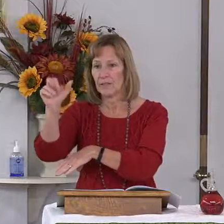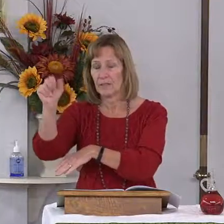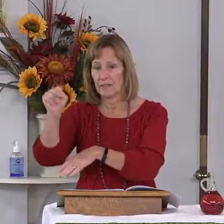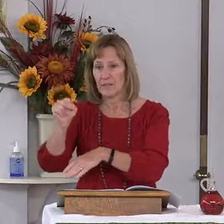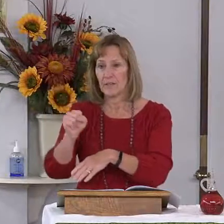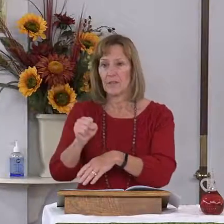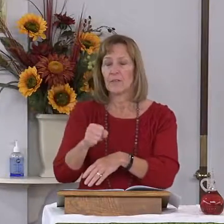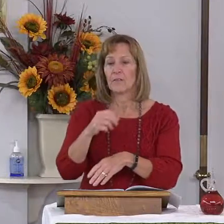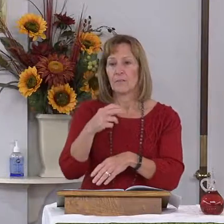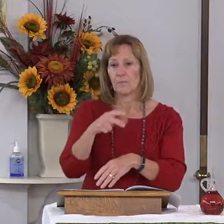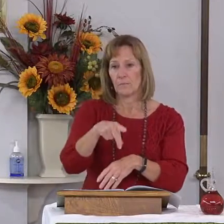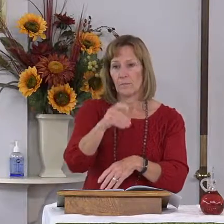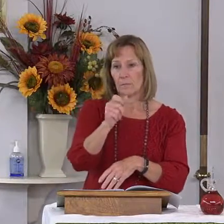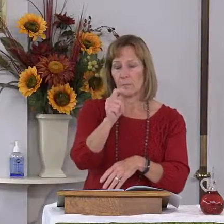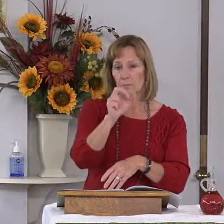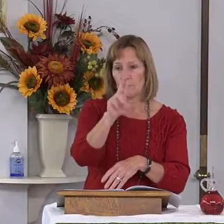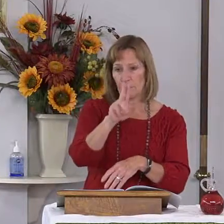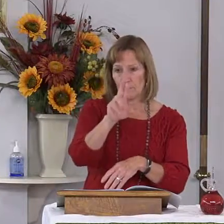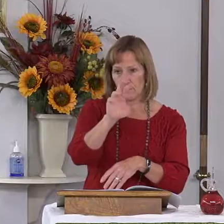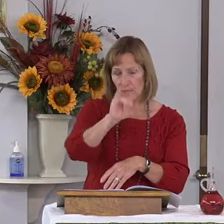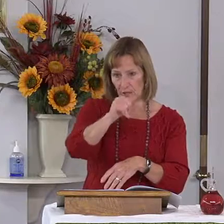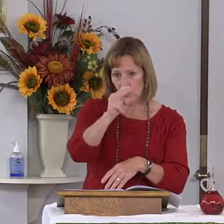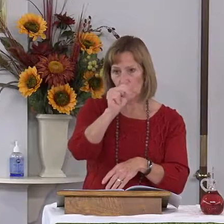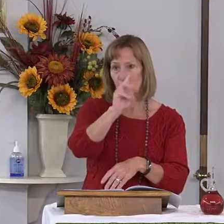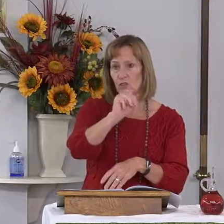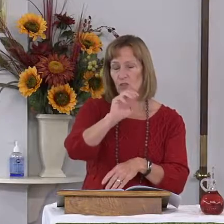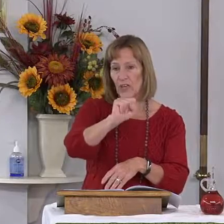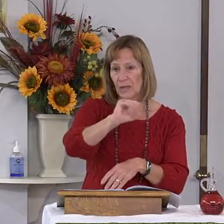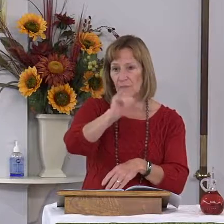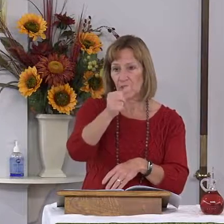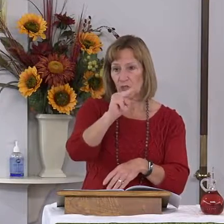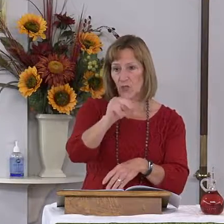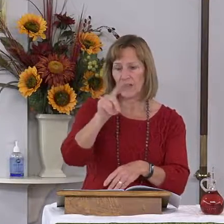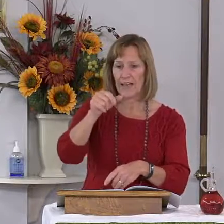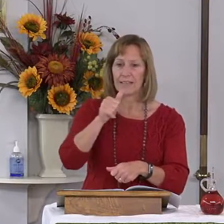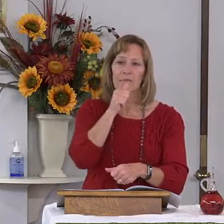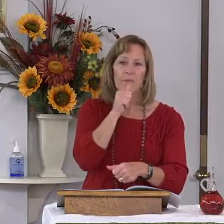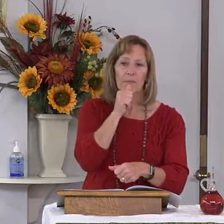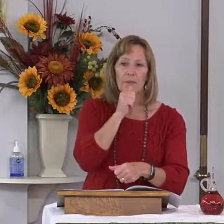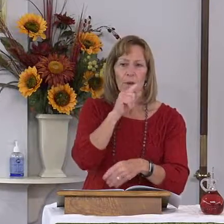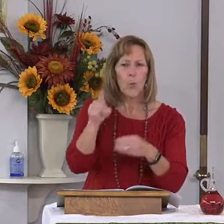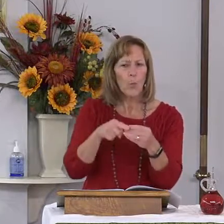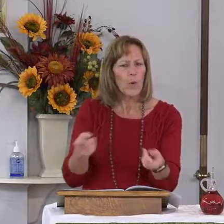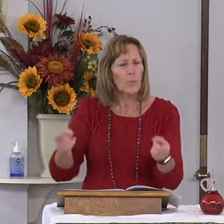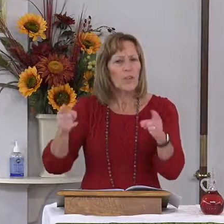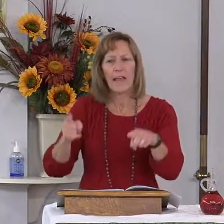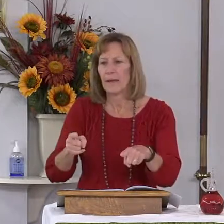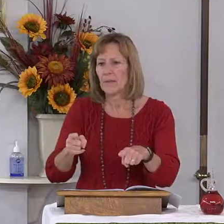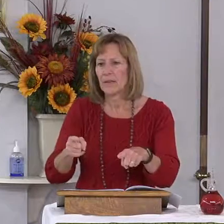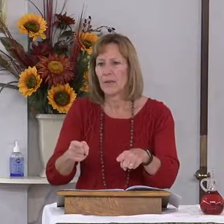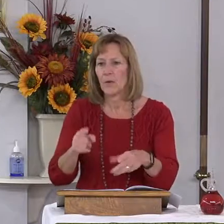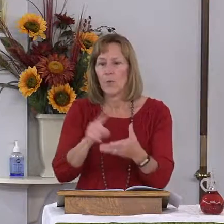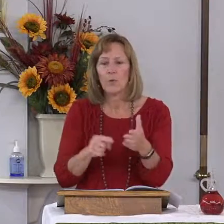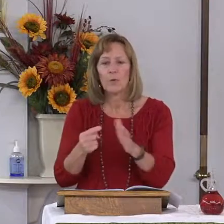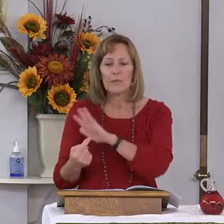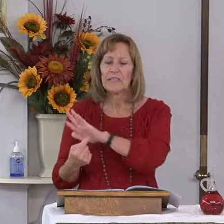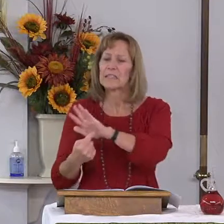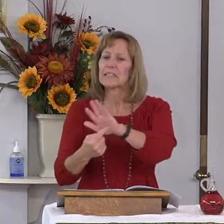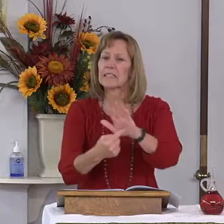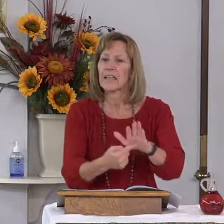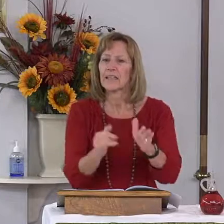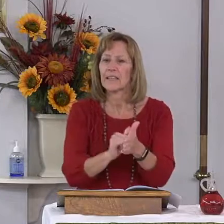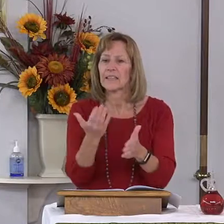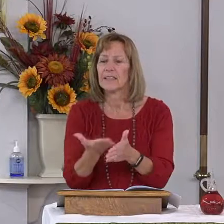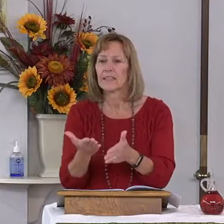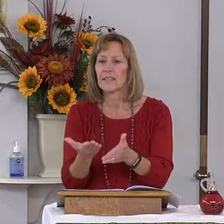James, John, and Andrew asked him privately, "Tell us, when will this be? And what will be the sign that